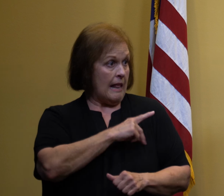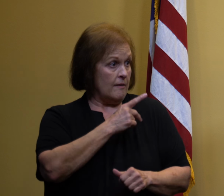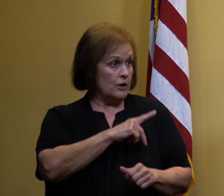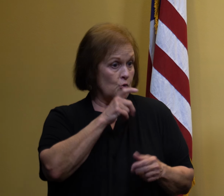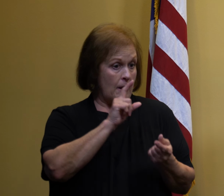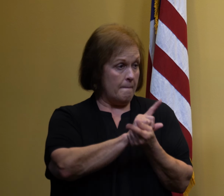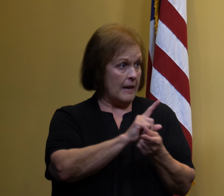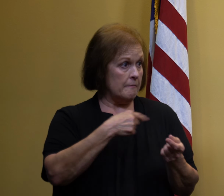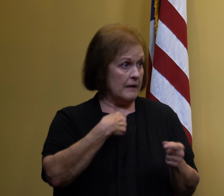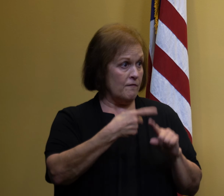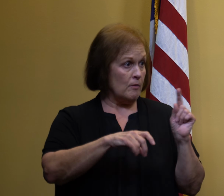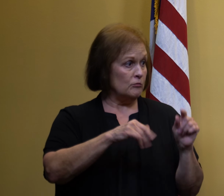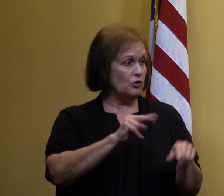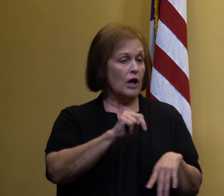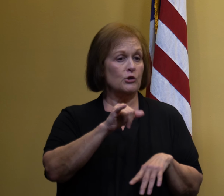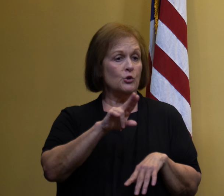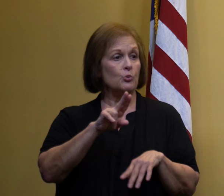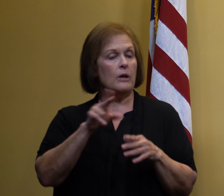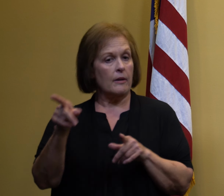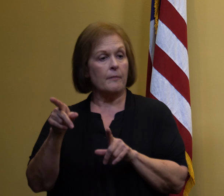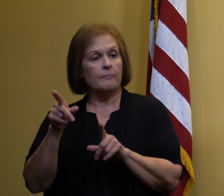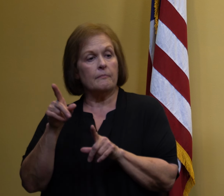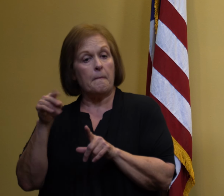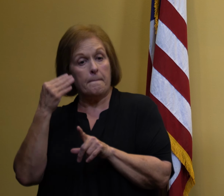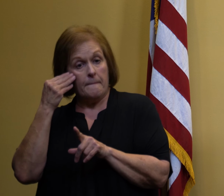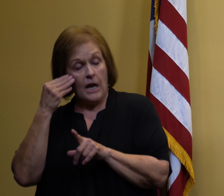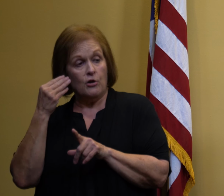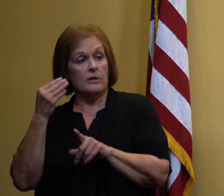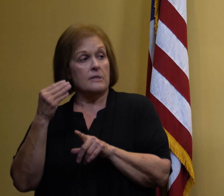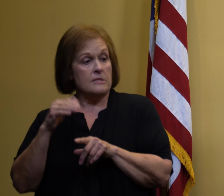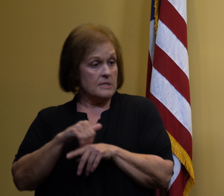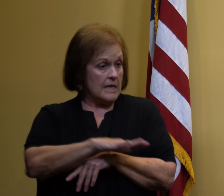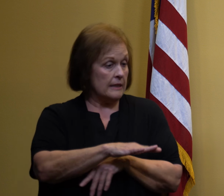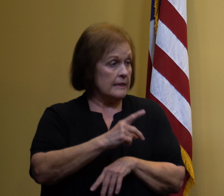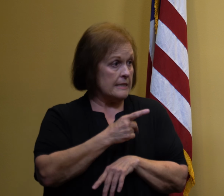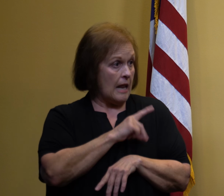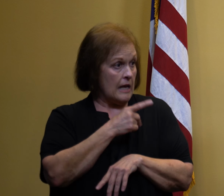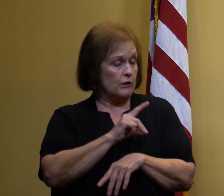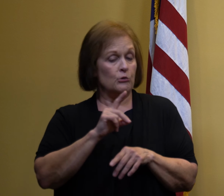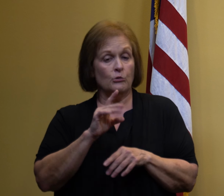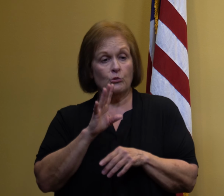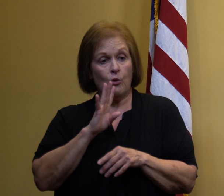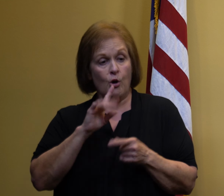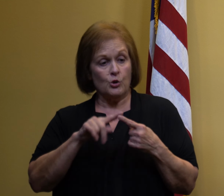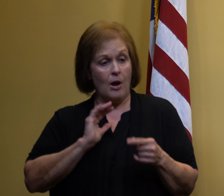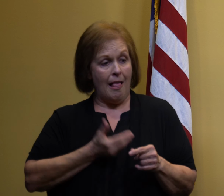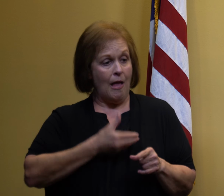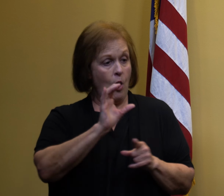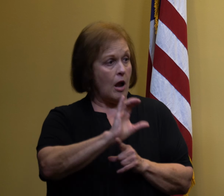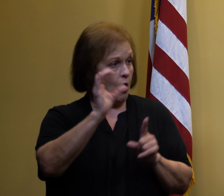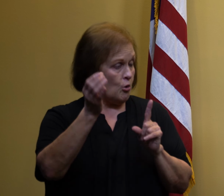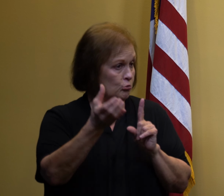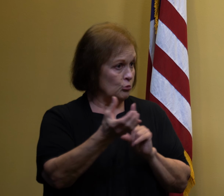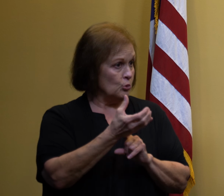meet me from Jeonju. The mayor made sure they sent a delegation just speaking to our cultural